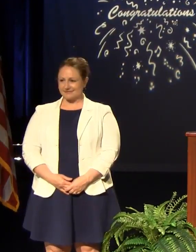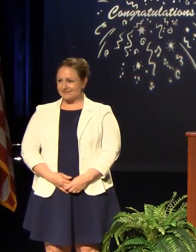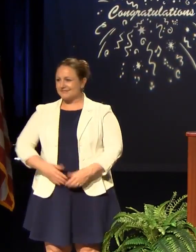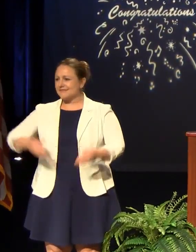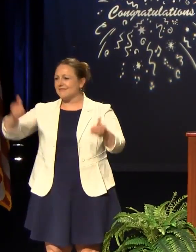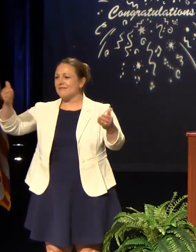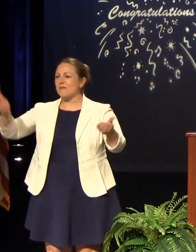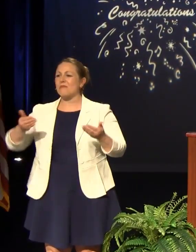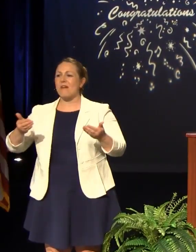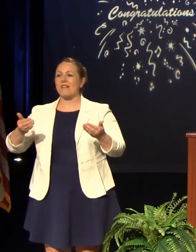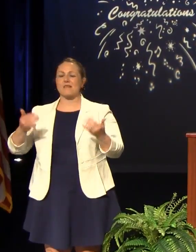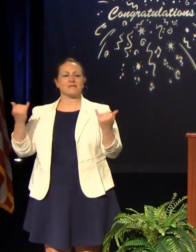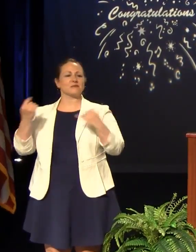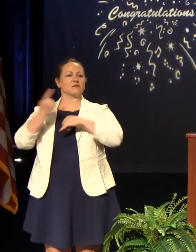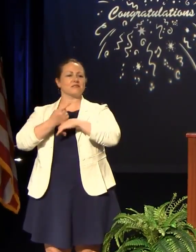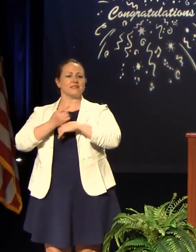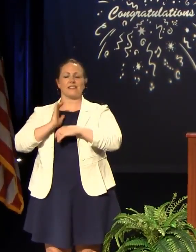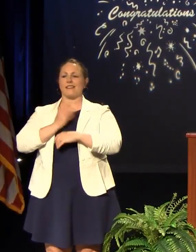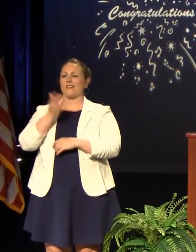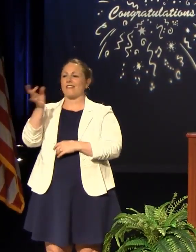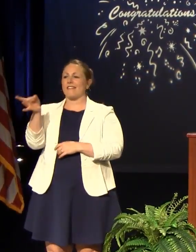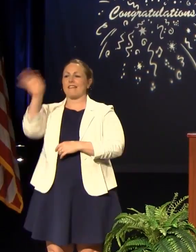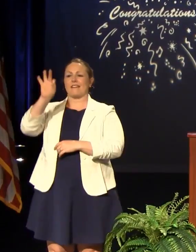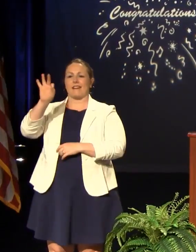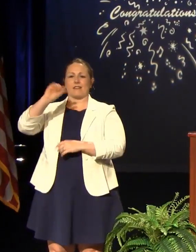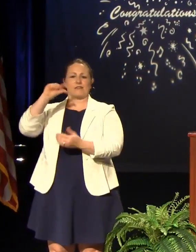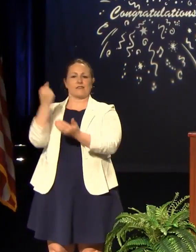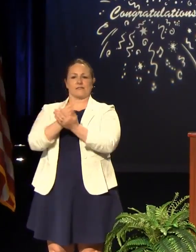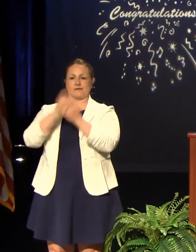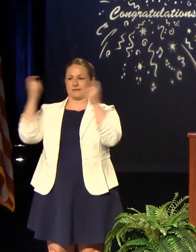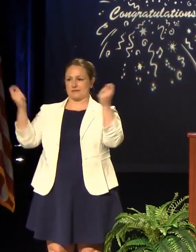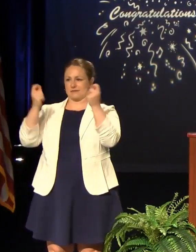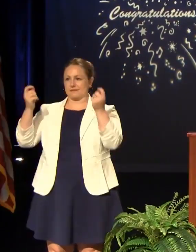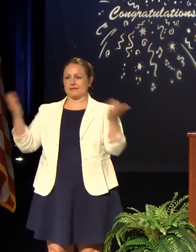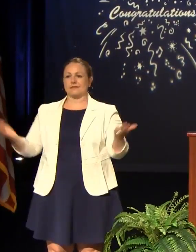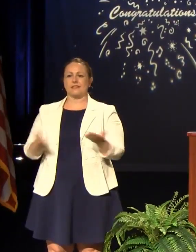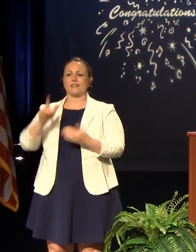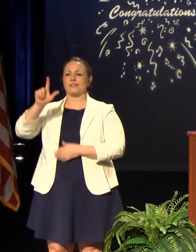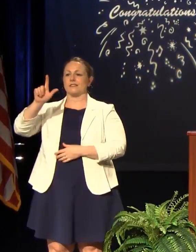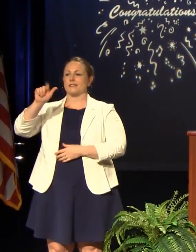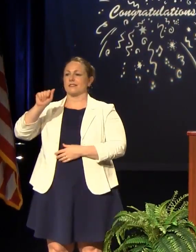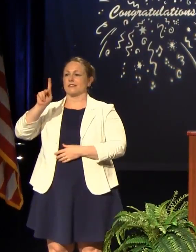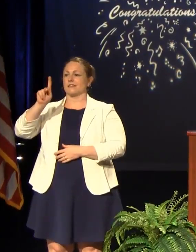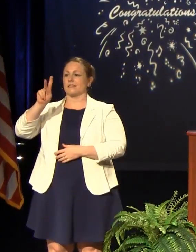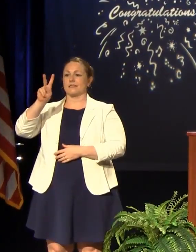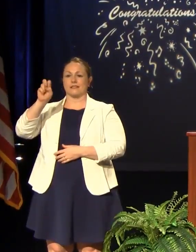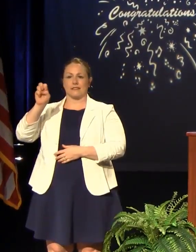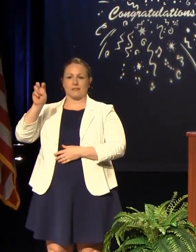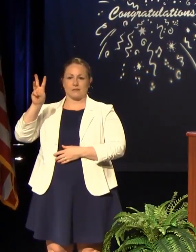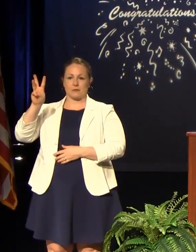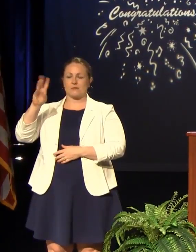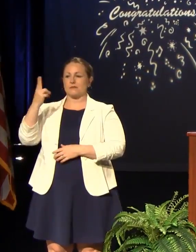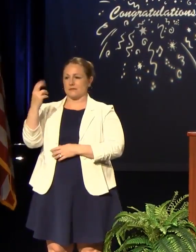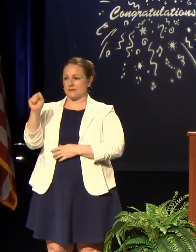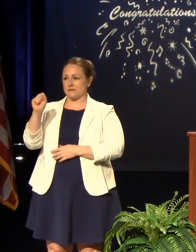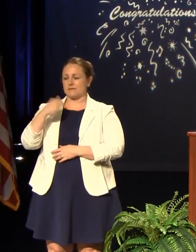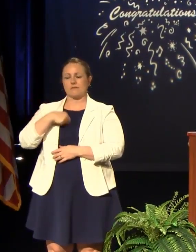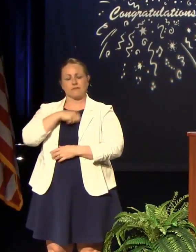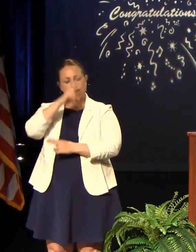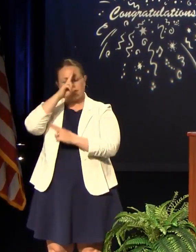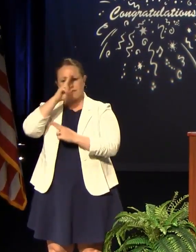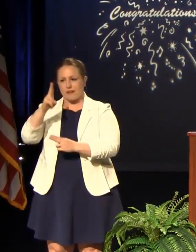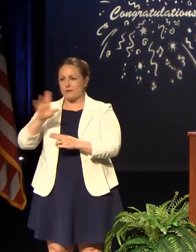Welcome to the 89th graduation ceremony of Lakeview High School. It's an honor to be principal of Lakeview High